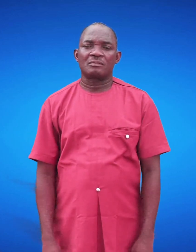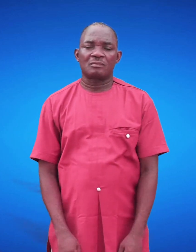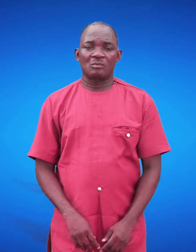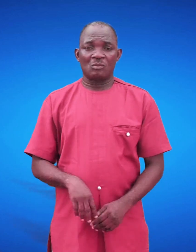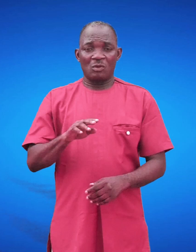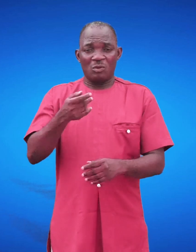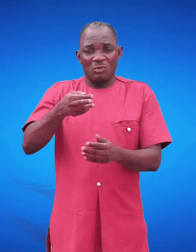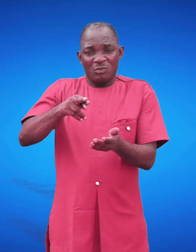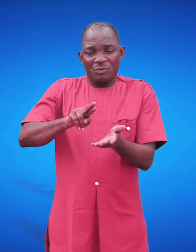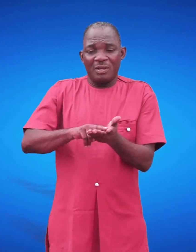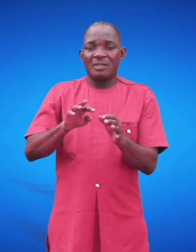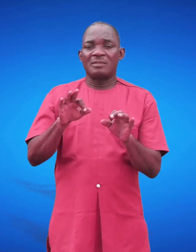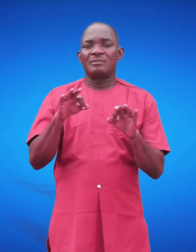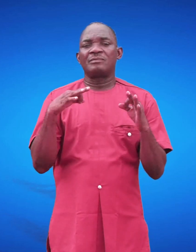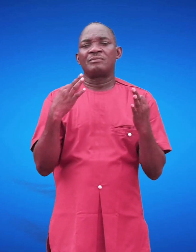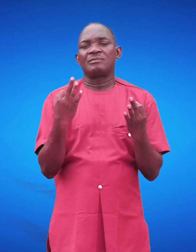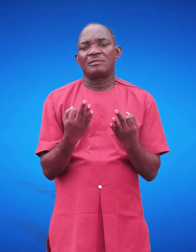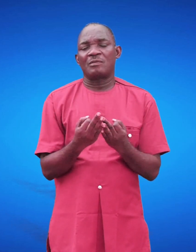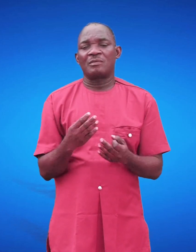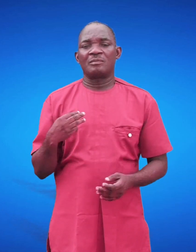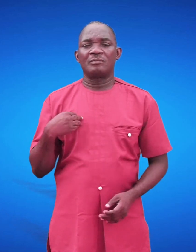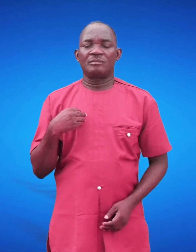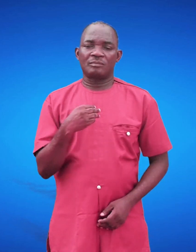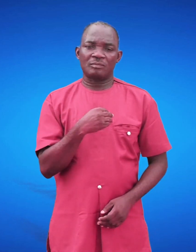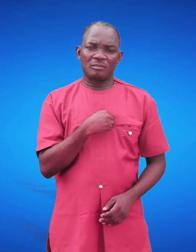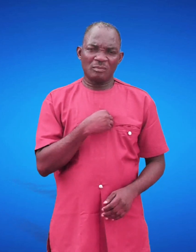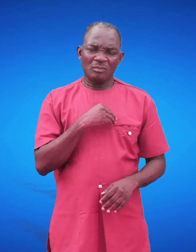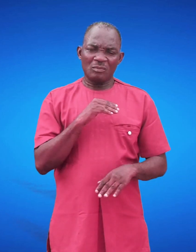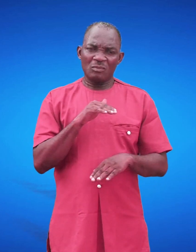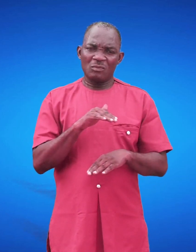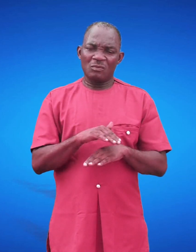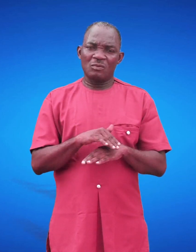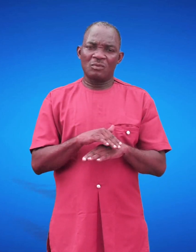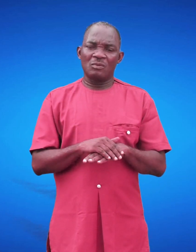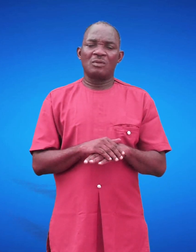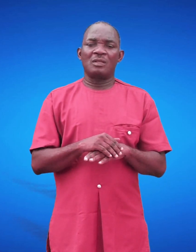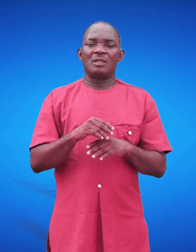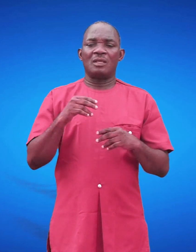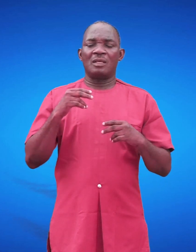Registering household members on NHIS.